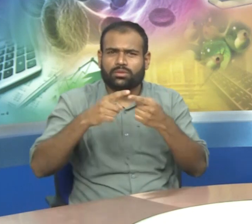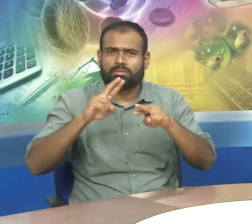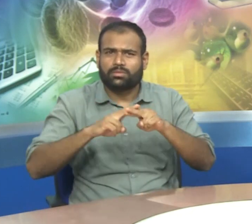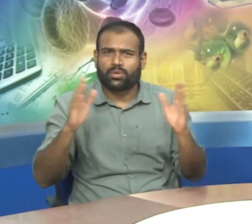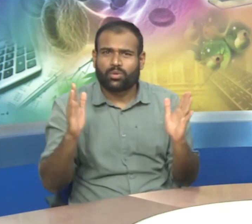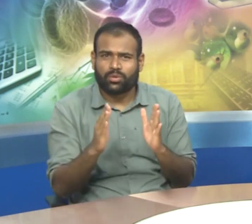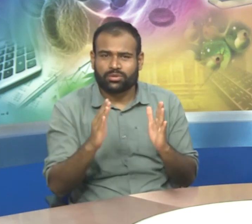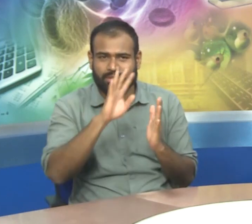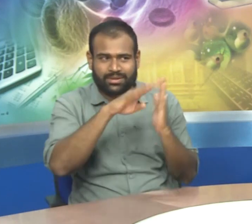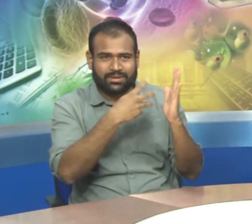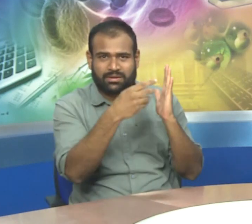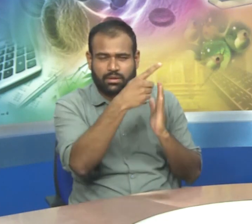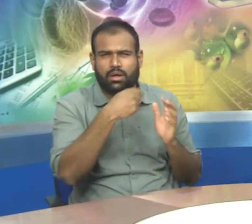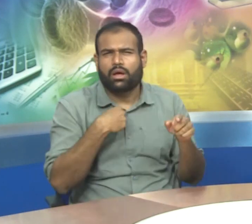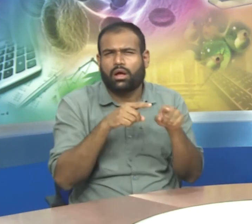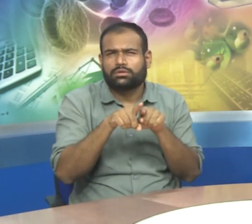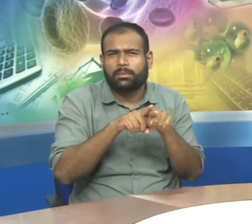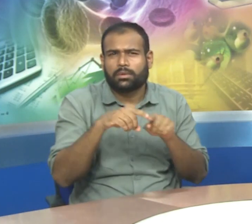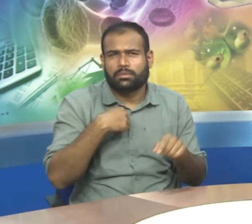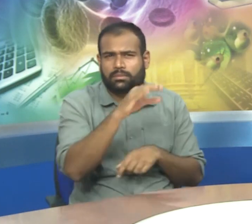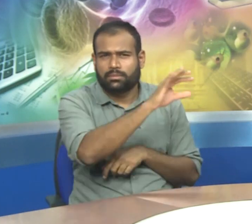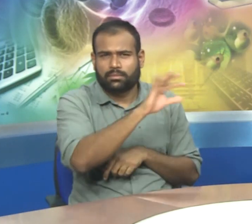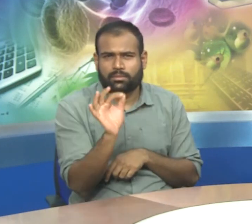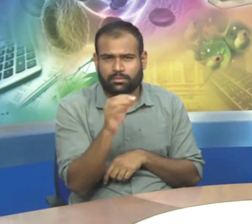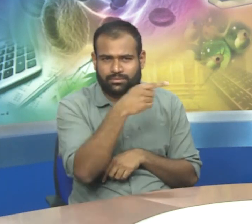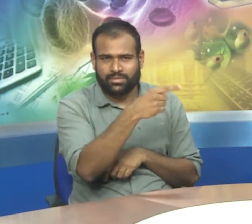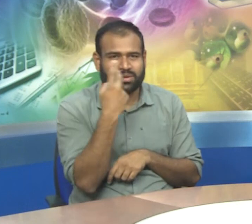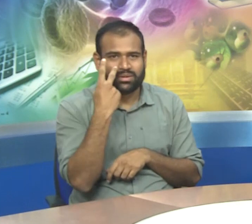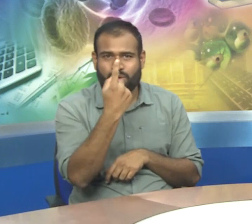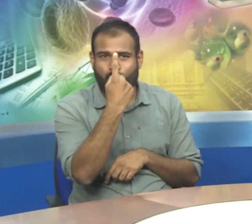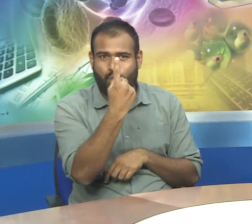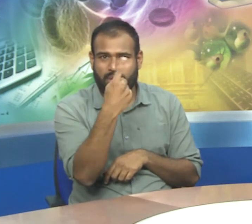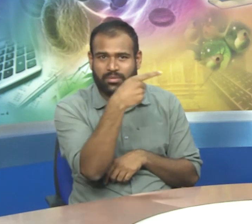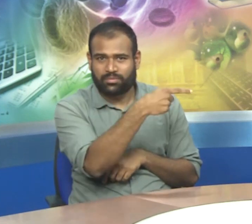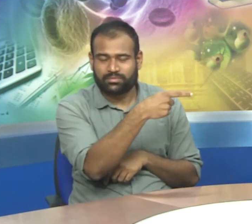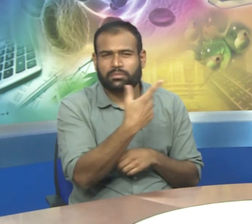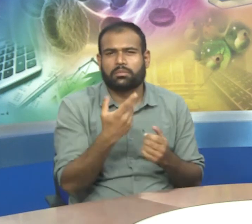It explains the ready reference services or short range reference service.